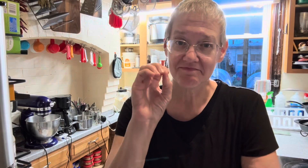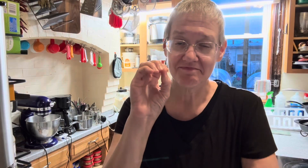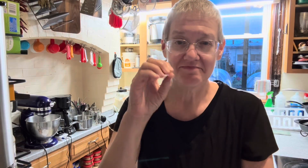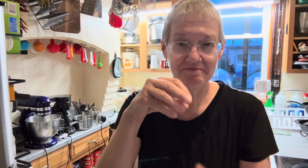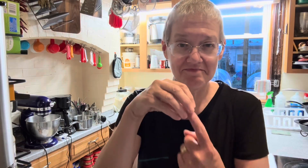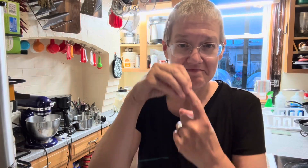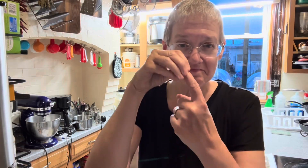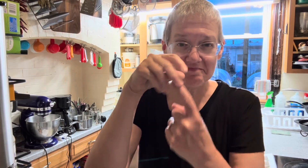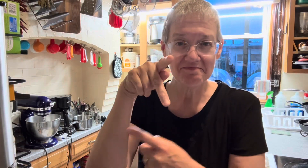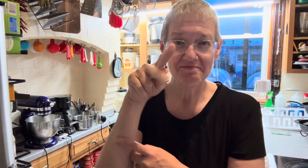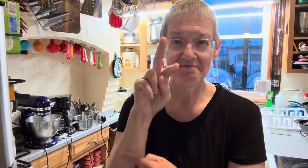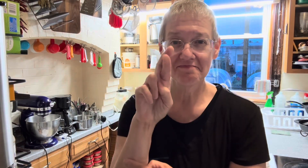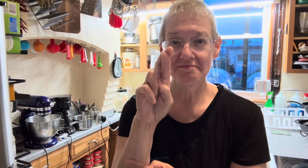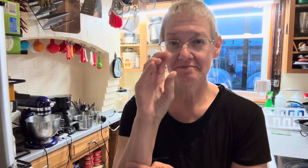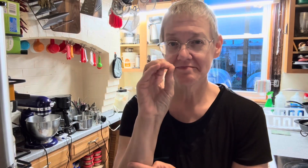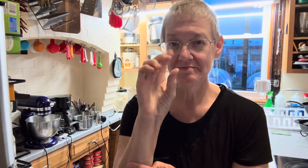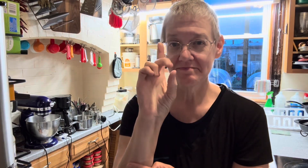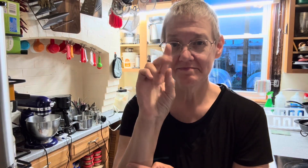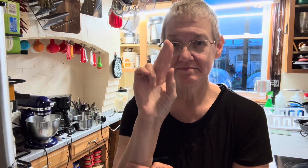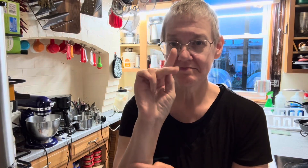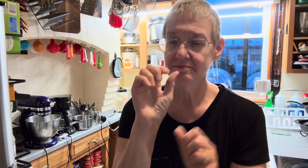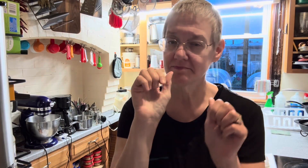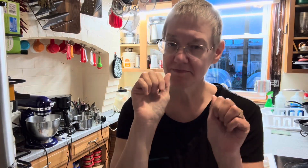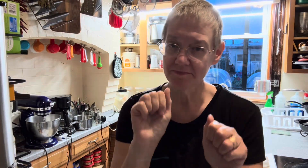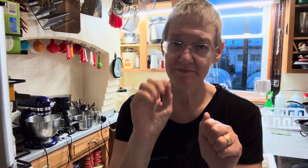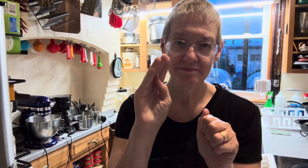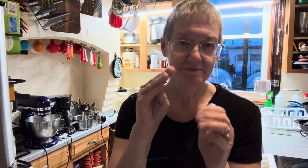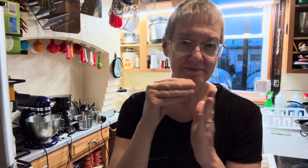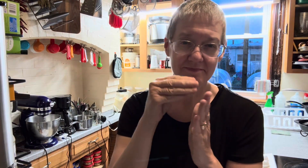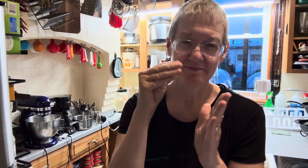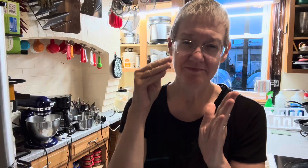Keto specialty products, they can get expensive.